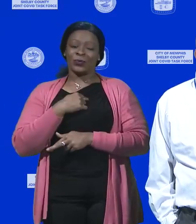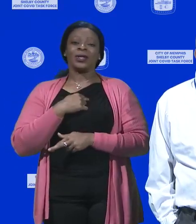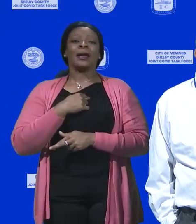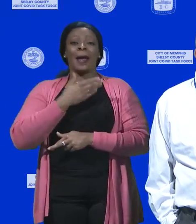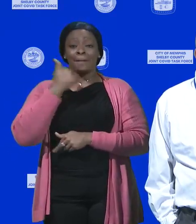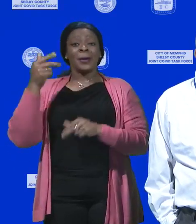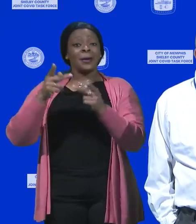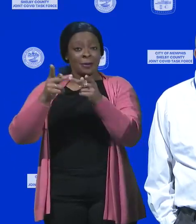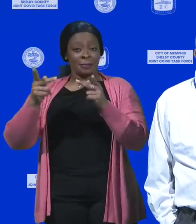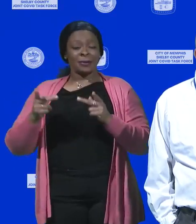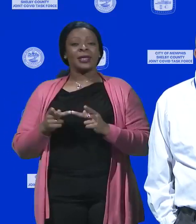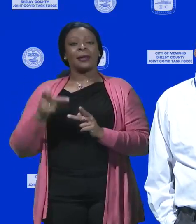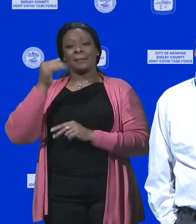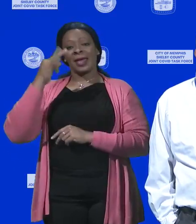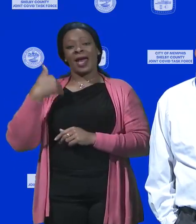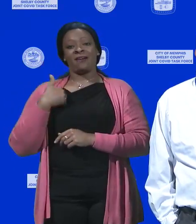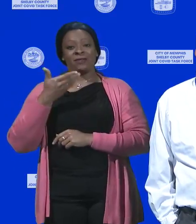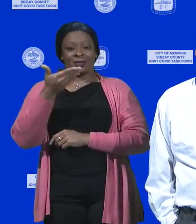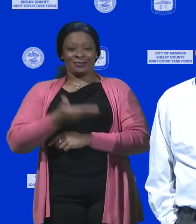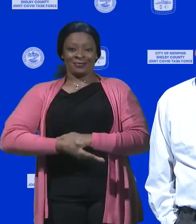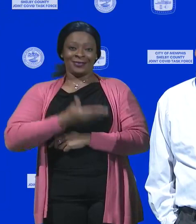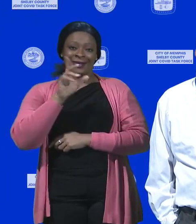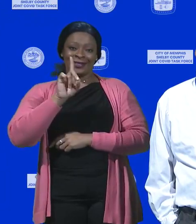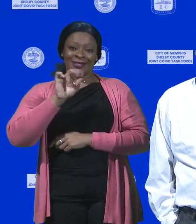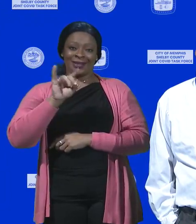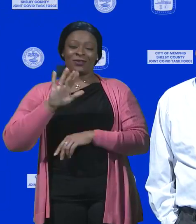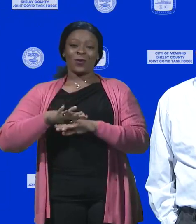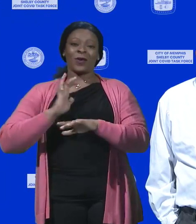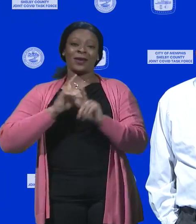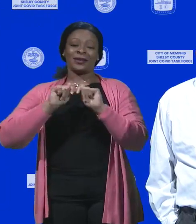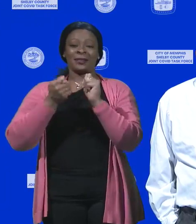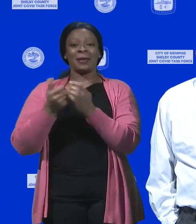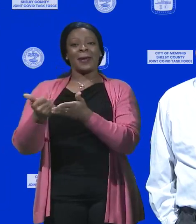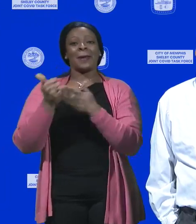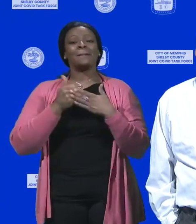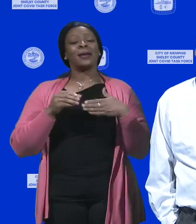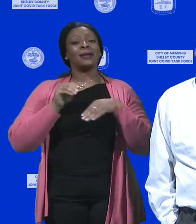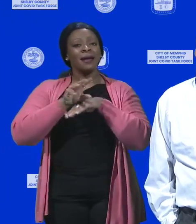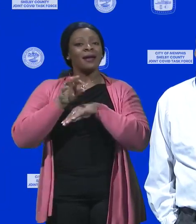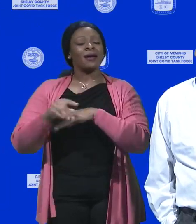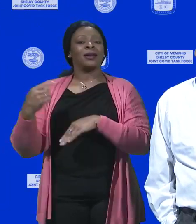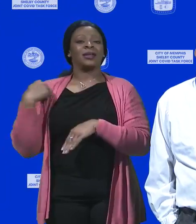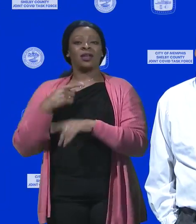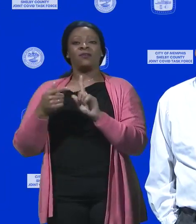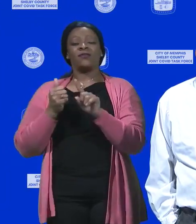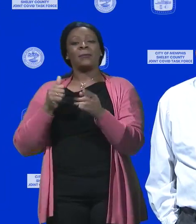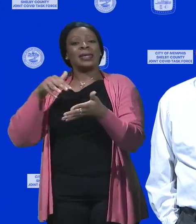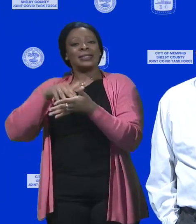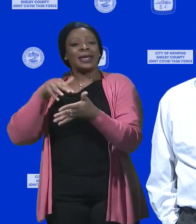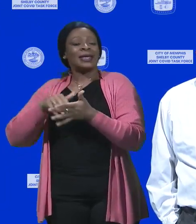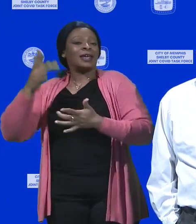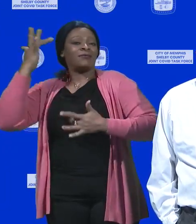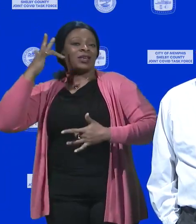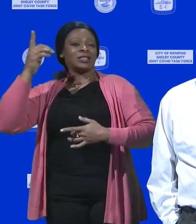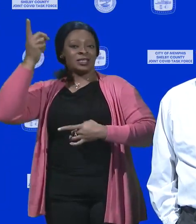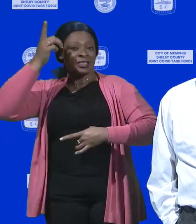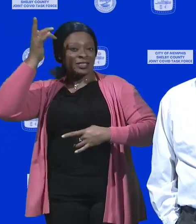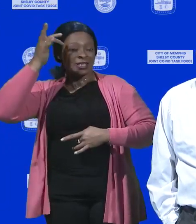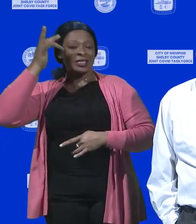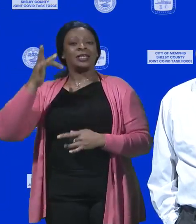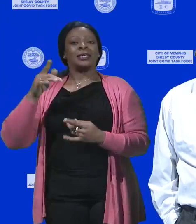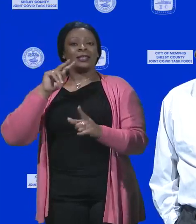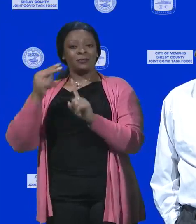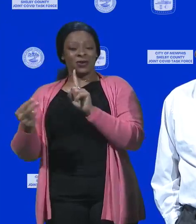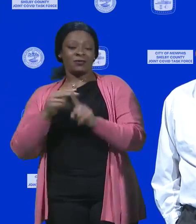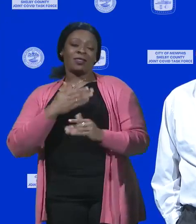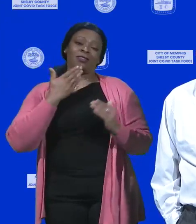better place because of having David Sweat on our team and helping to guide us from an epidemiological standpoint. So David,